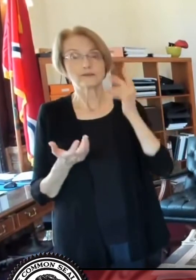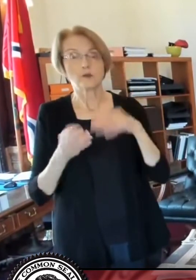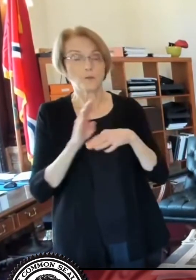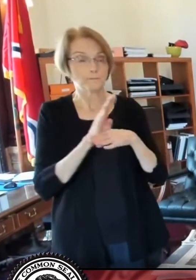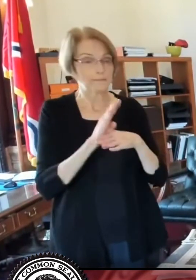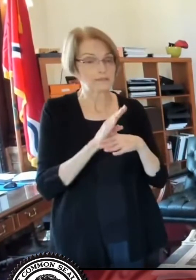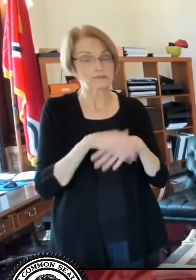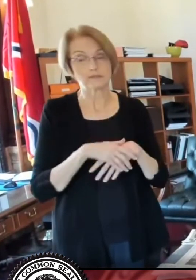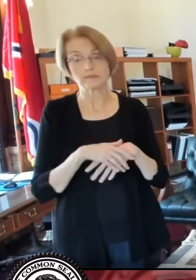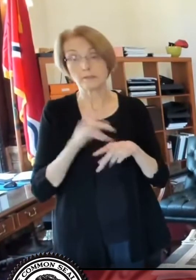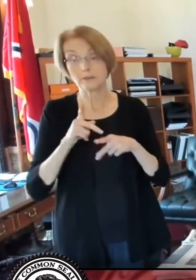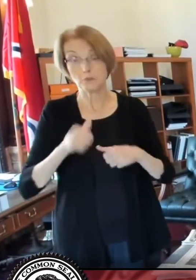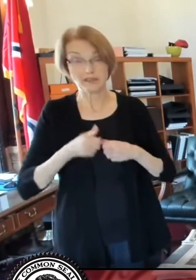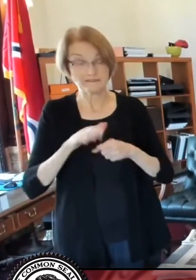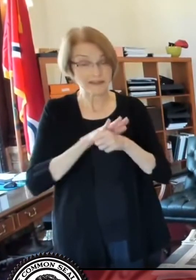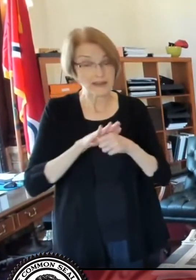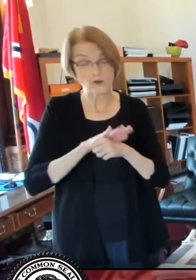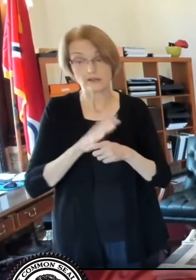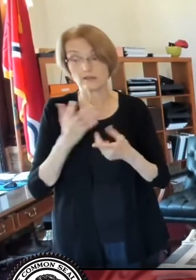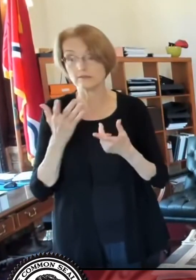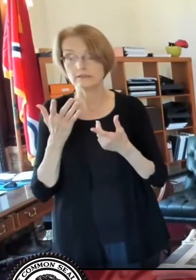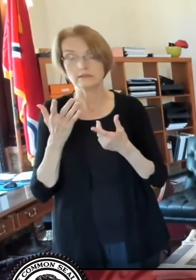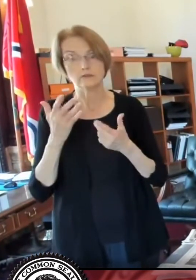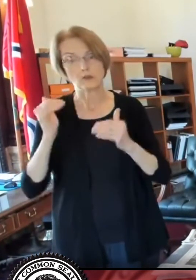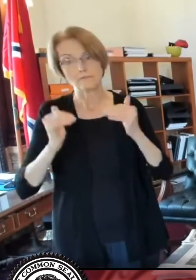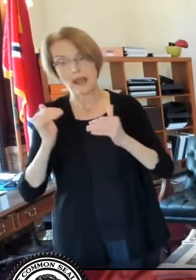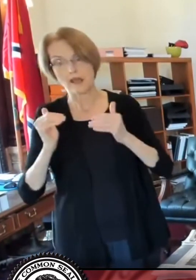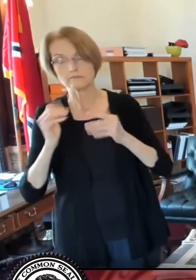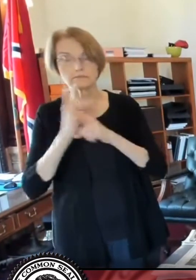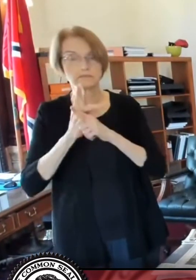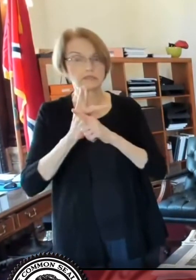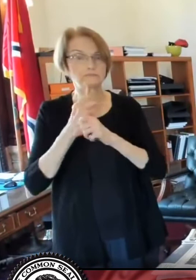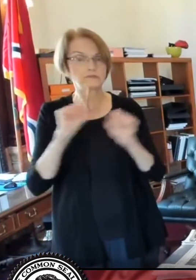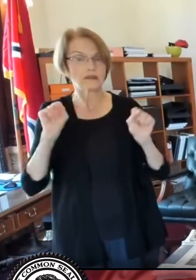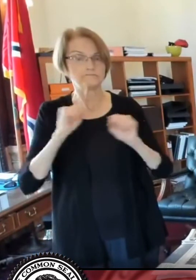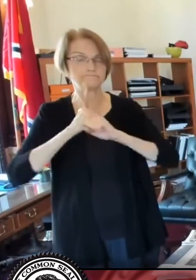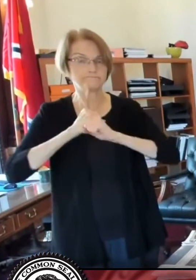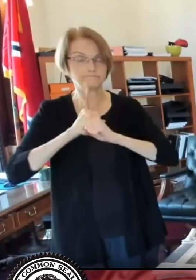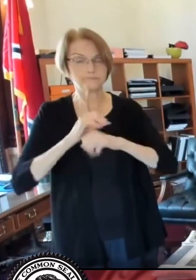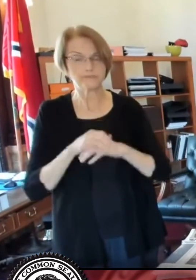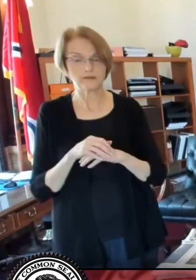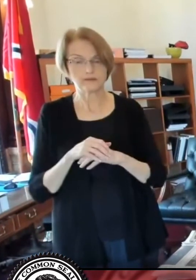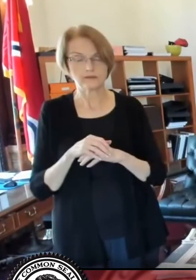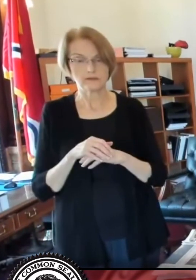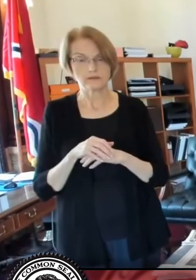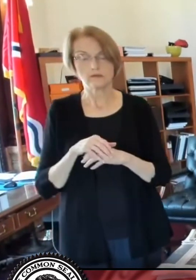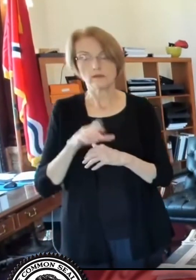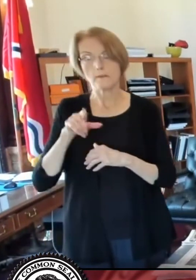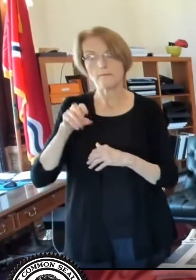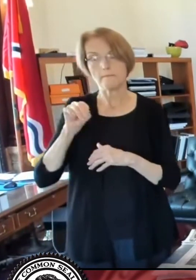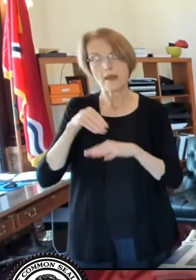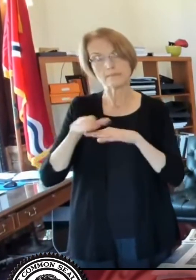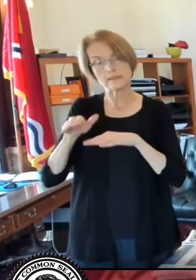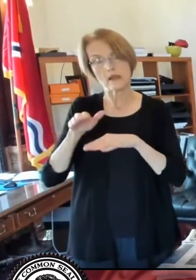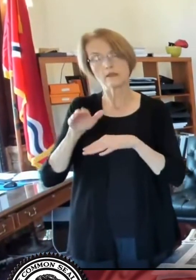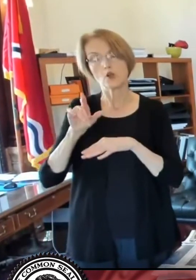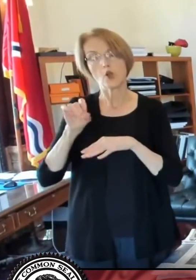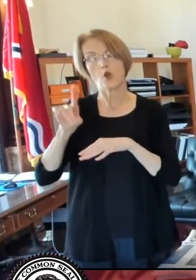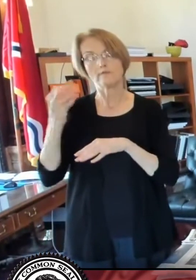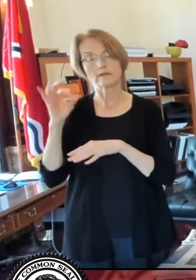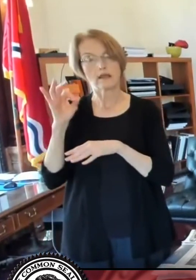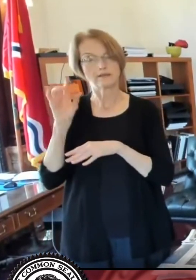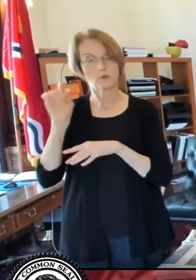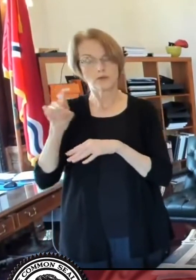business, residents, keeping everybody safe. I missed a COVID-19 question from Pam, who would like your thoughts